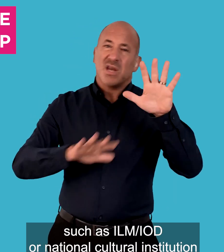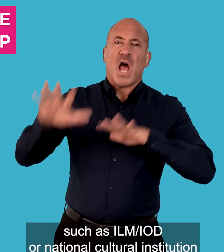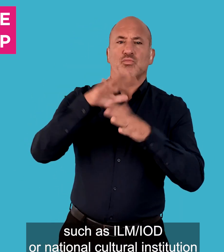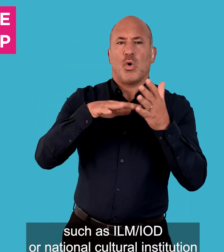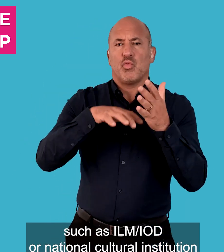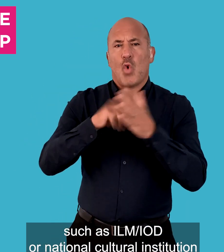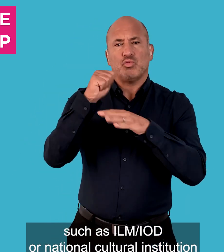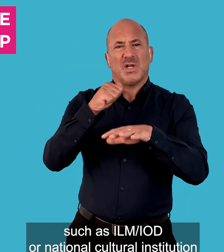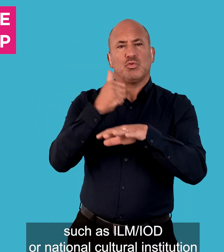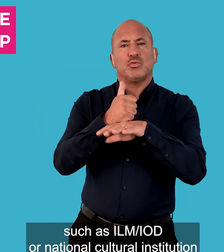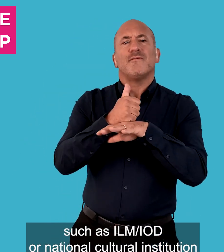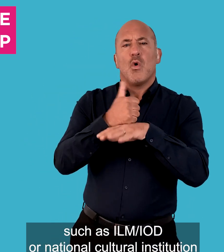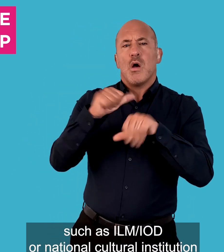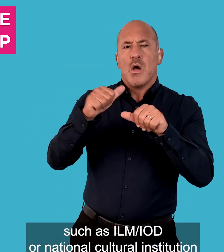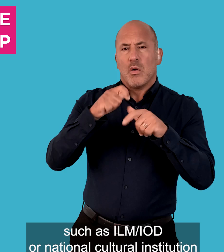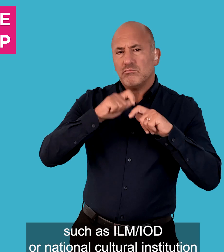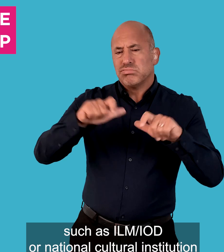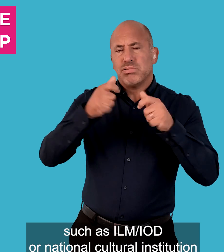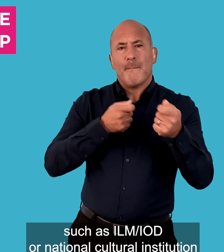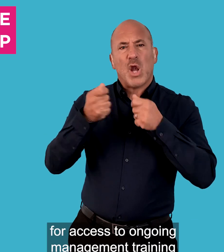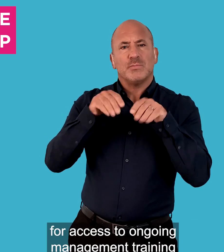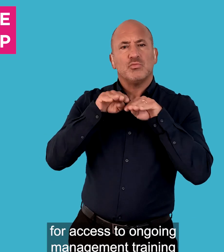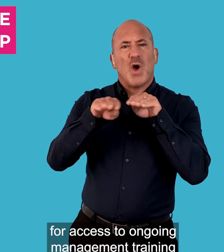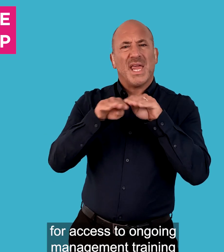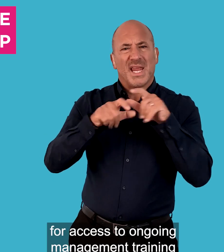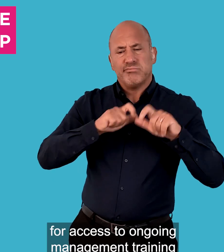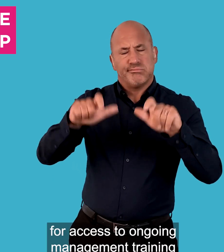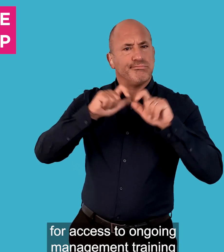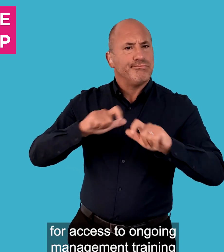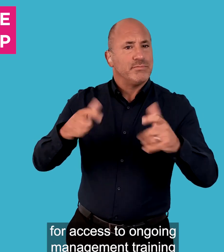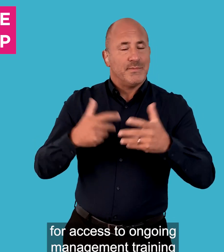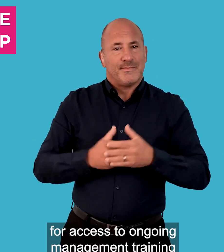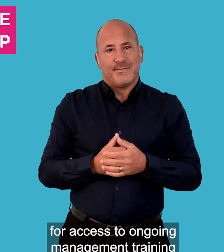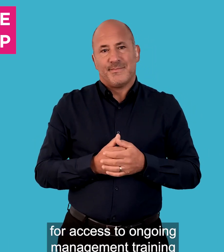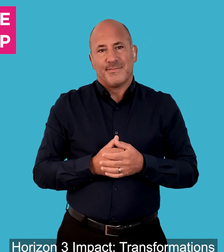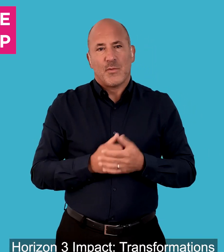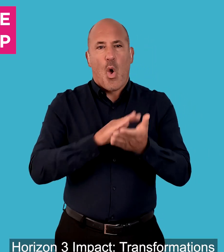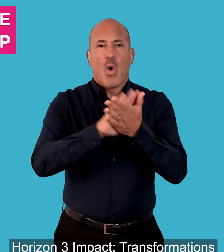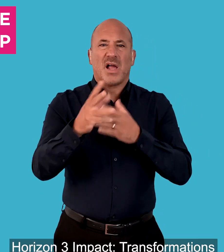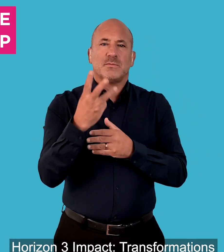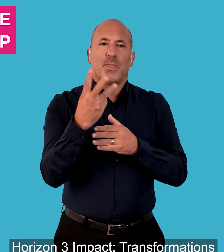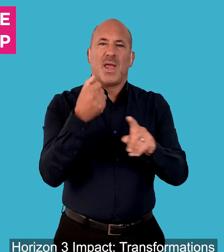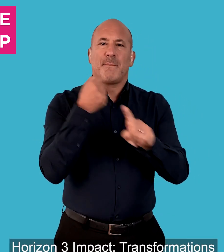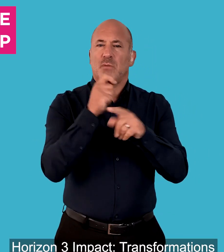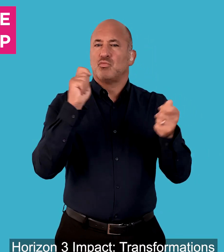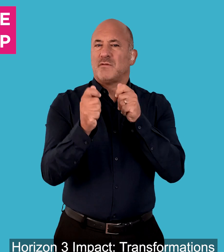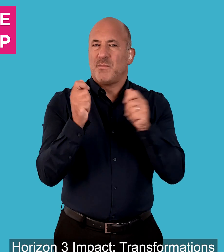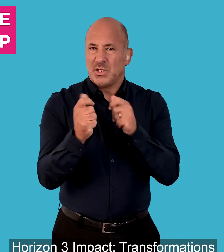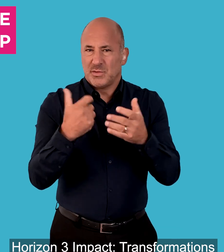ILM/IOD or National Cultural Institution for access to ongoing management training. Horizon 3